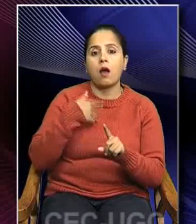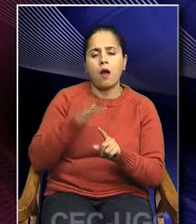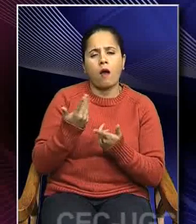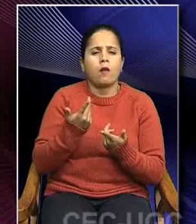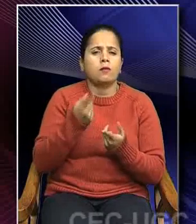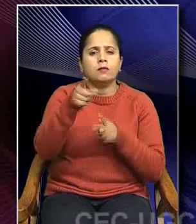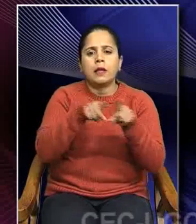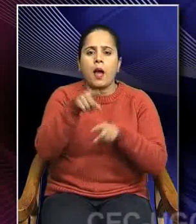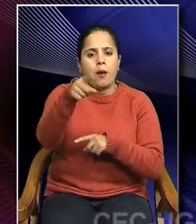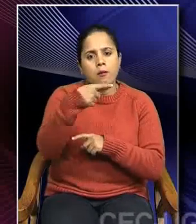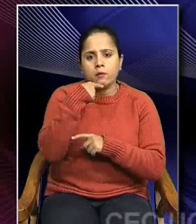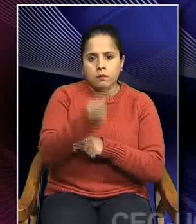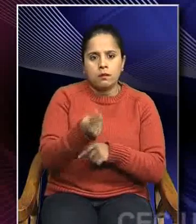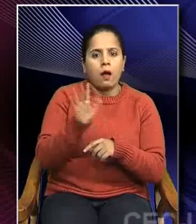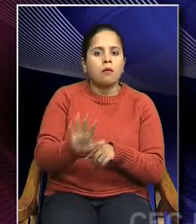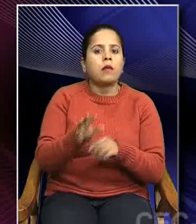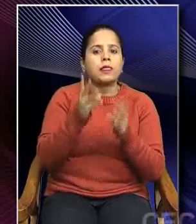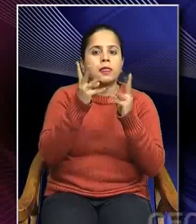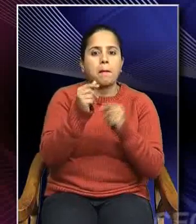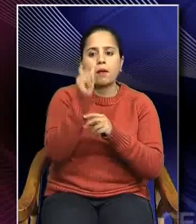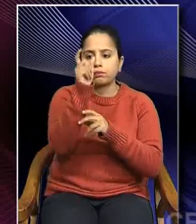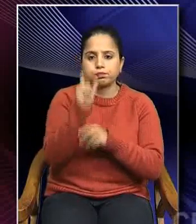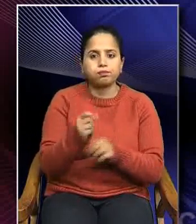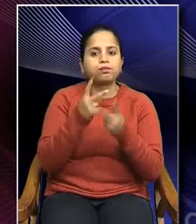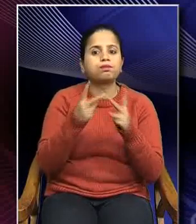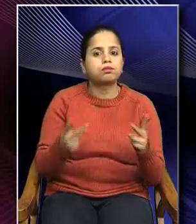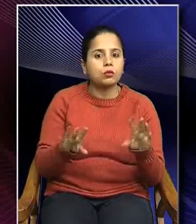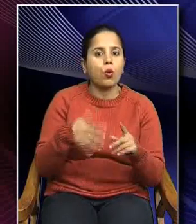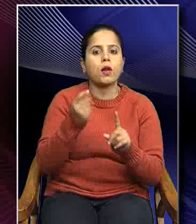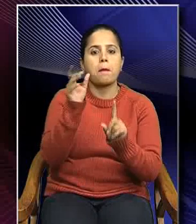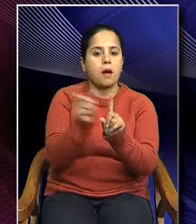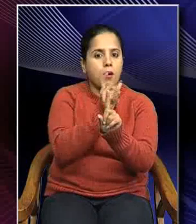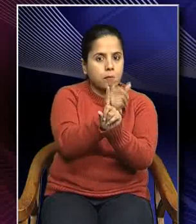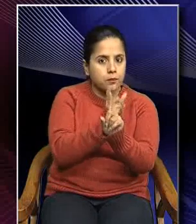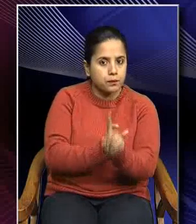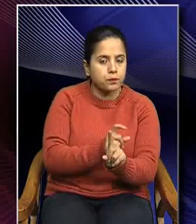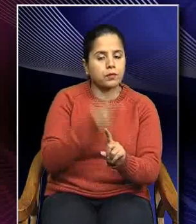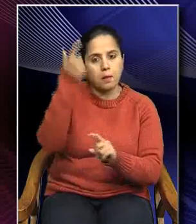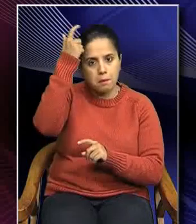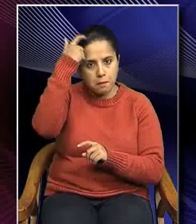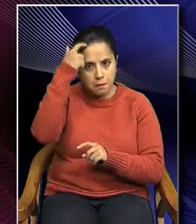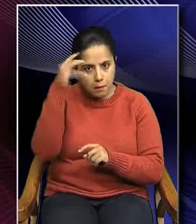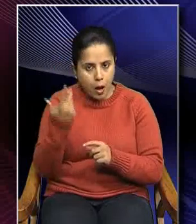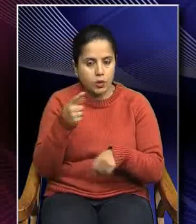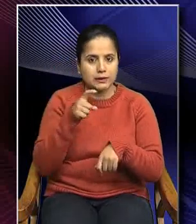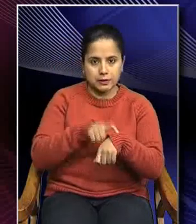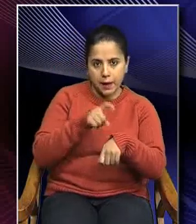say, figures or prefigures of mind of the